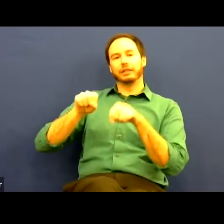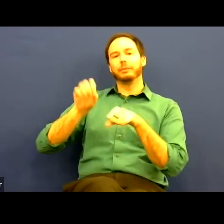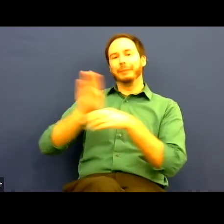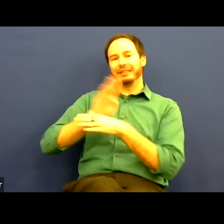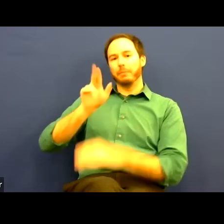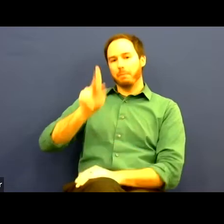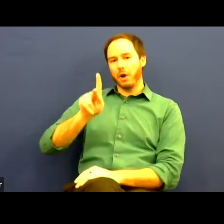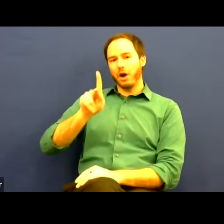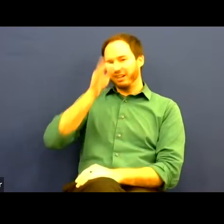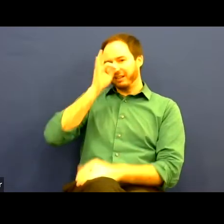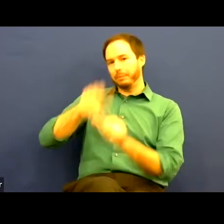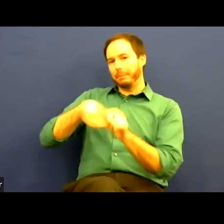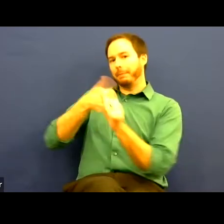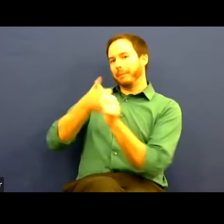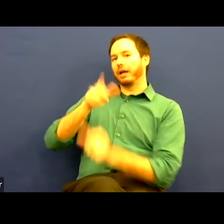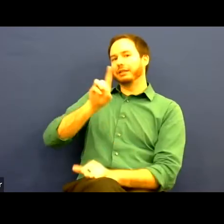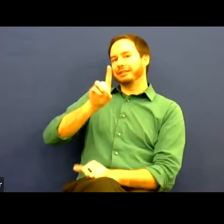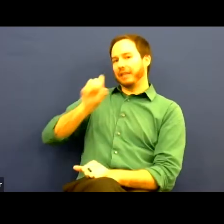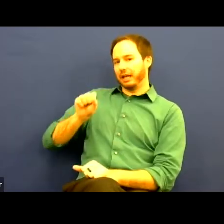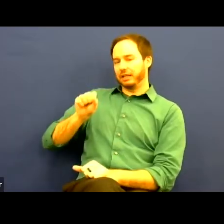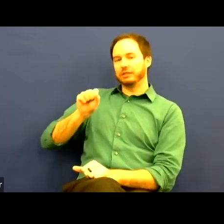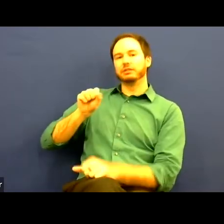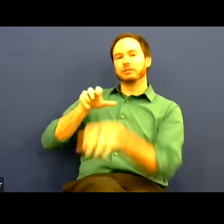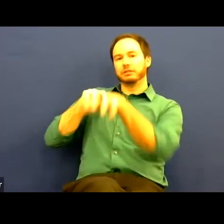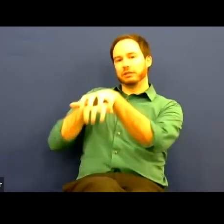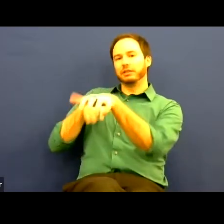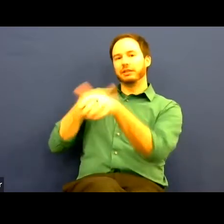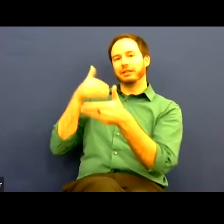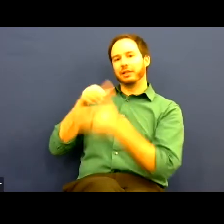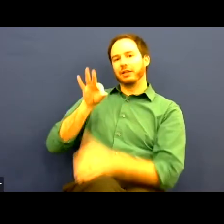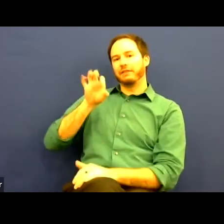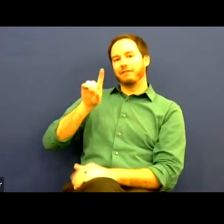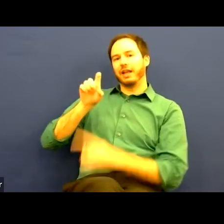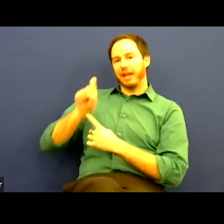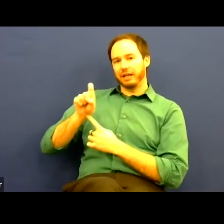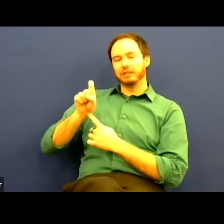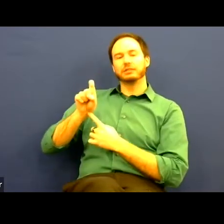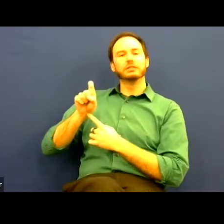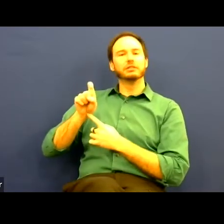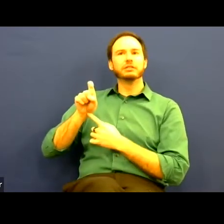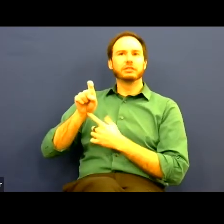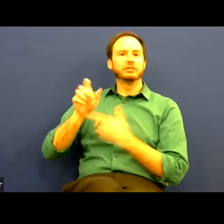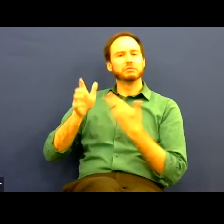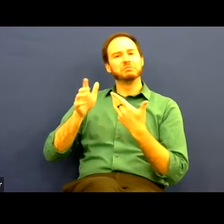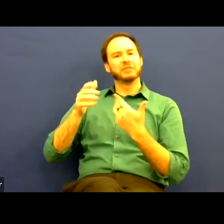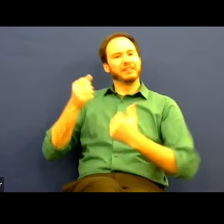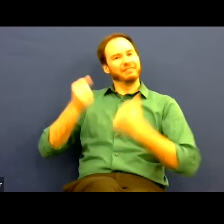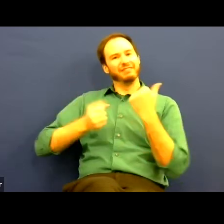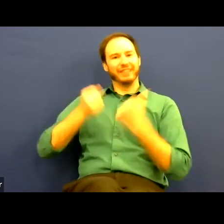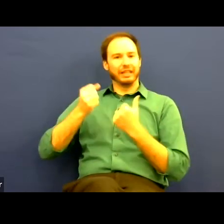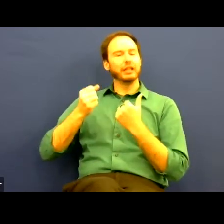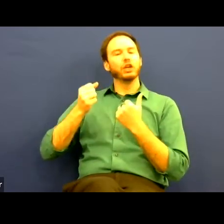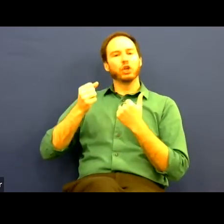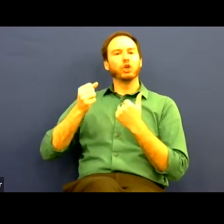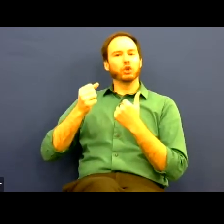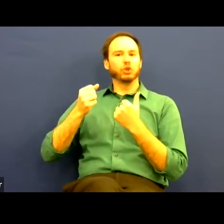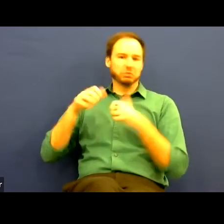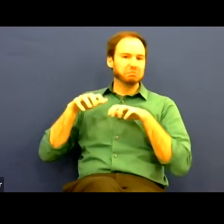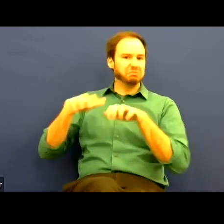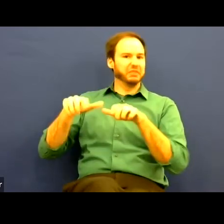right behind DDS, over near FedEx. So it's a kind of a vehicle intense